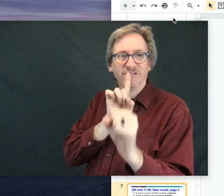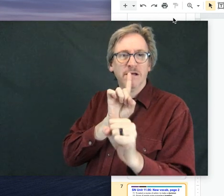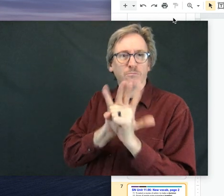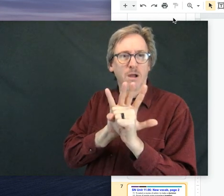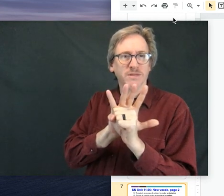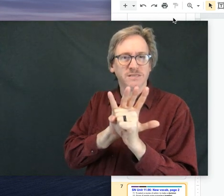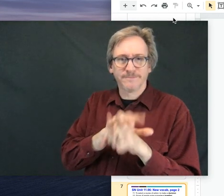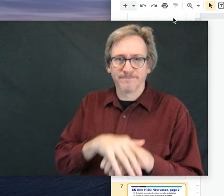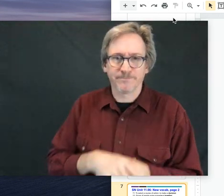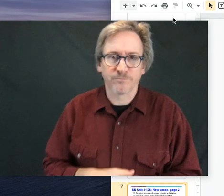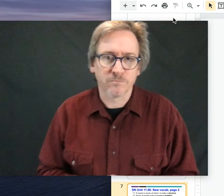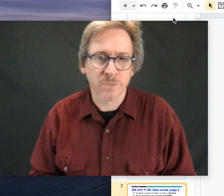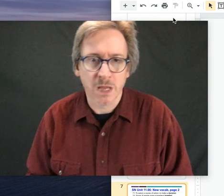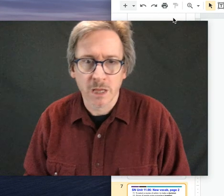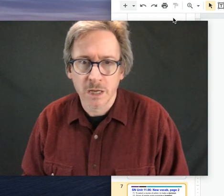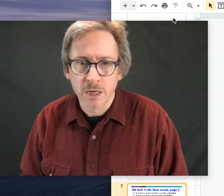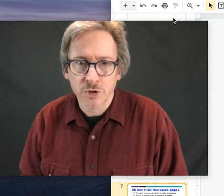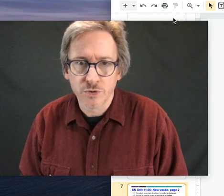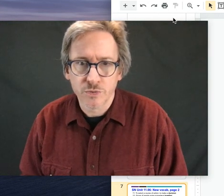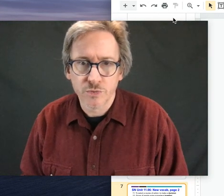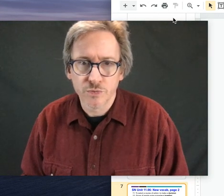105. Promise.